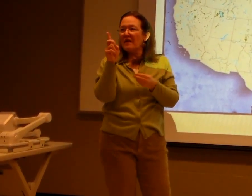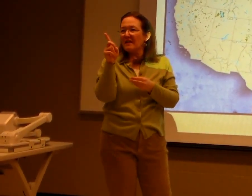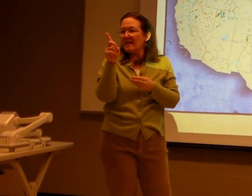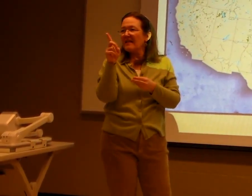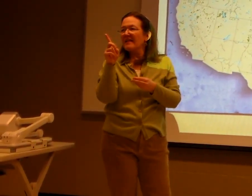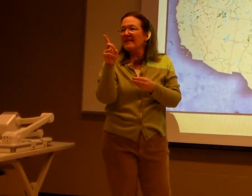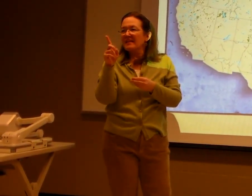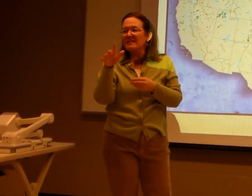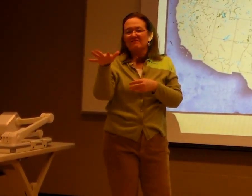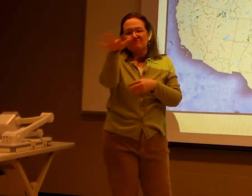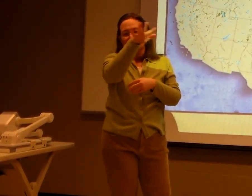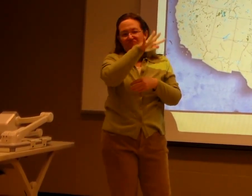have trees.